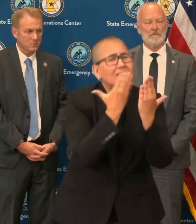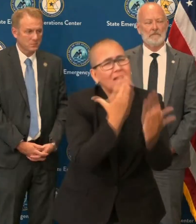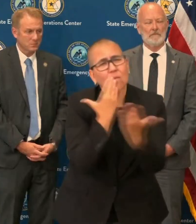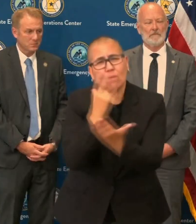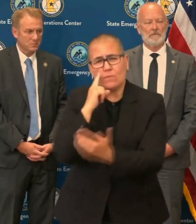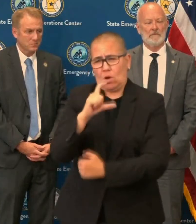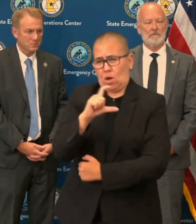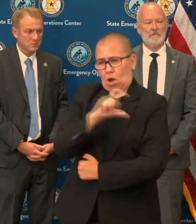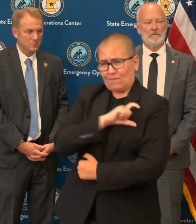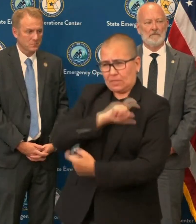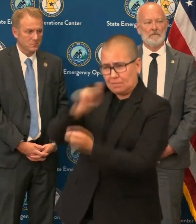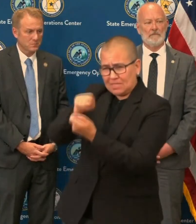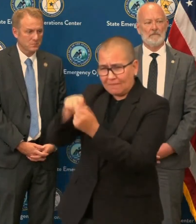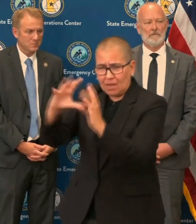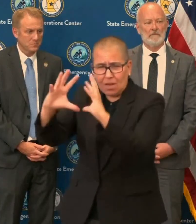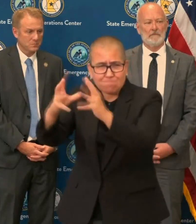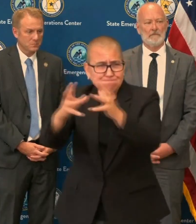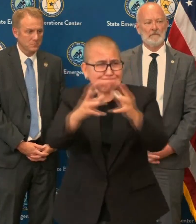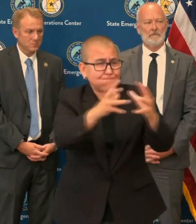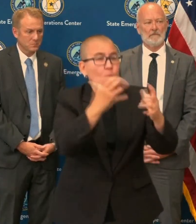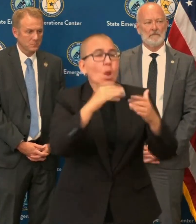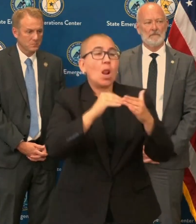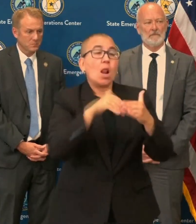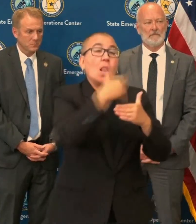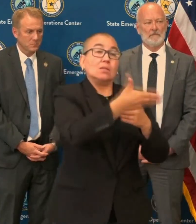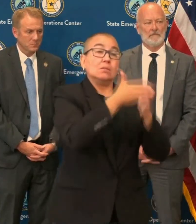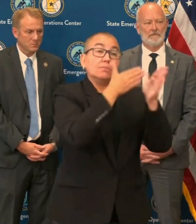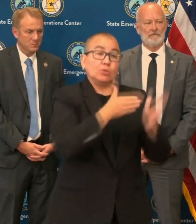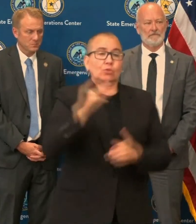turn it over to the Mayor of Champlin Park.